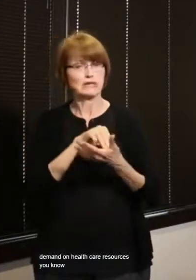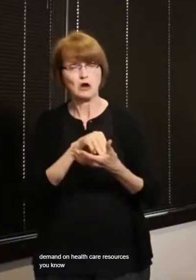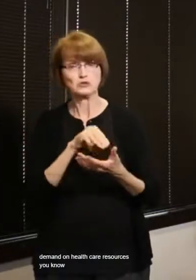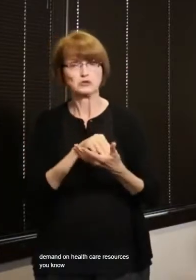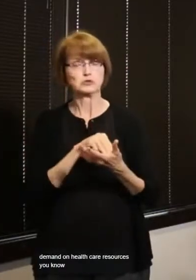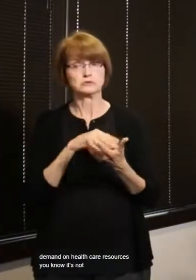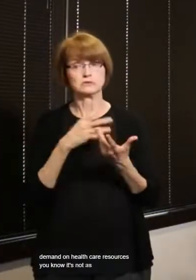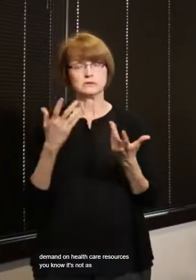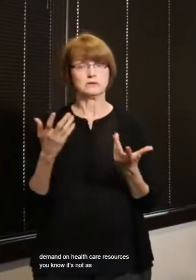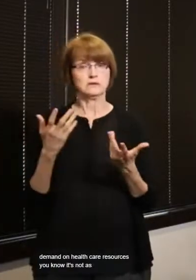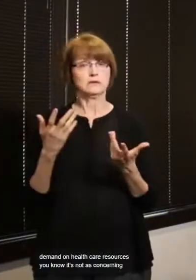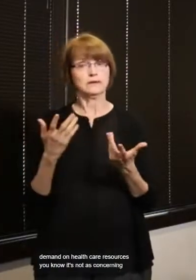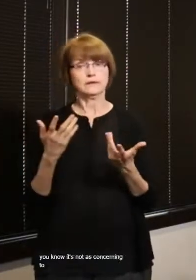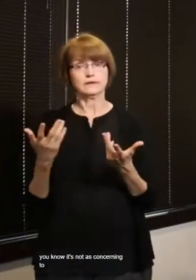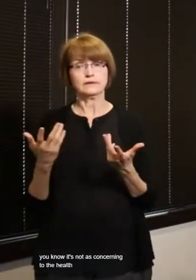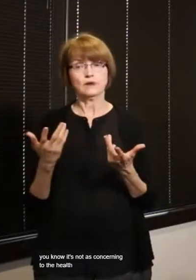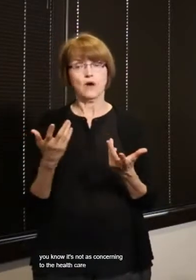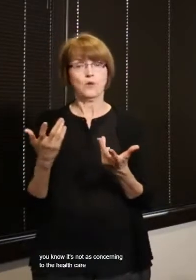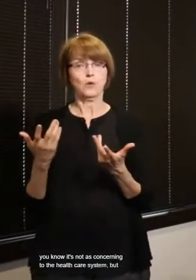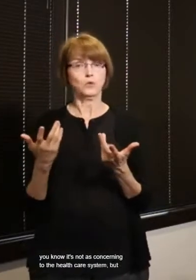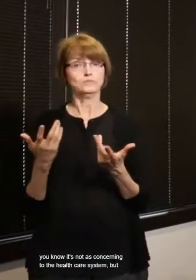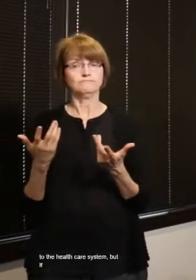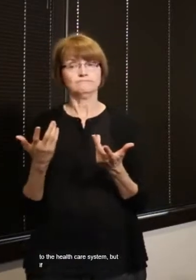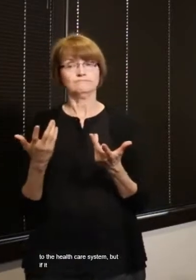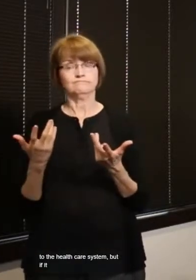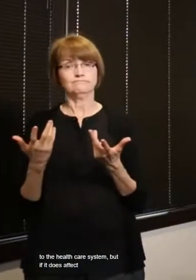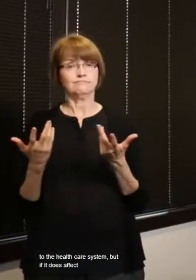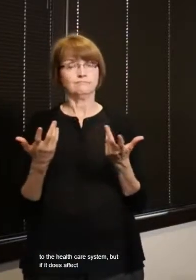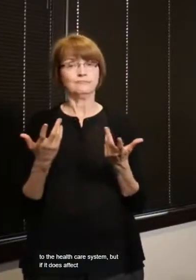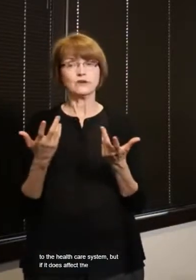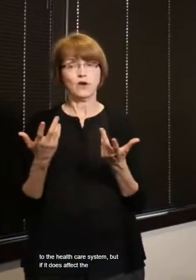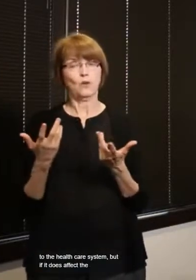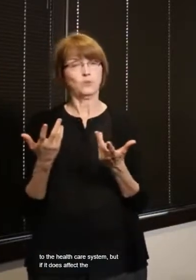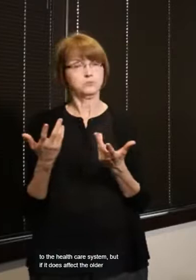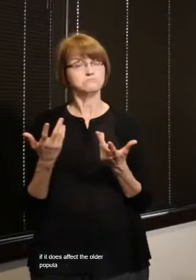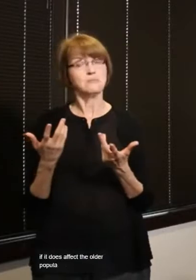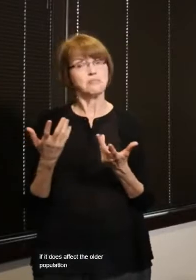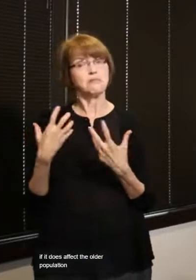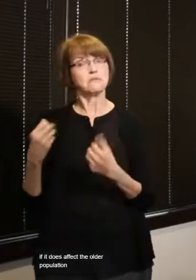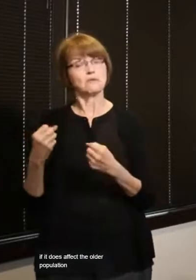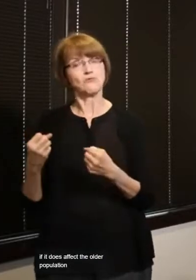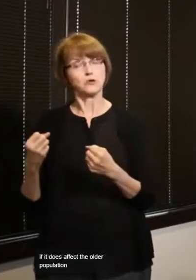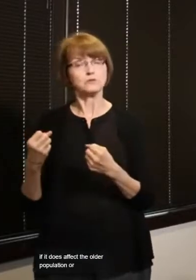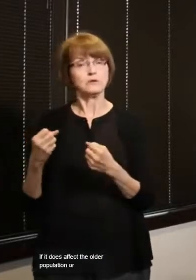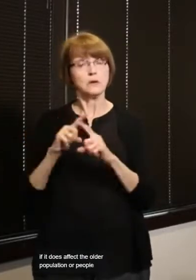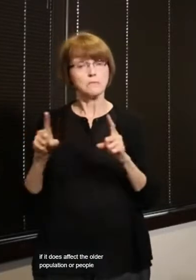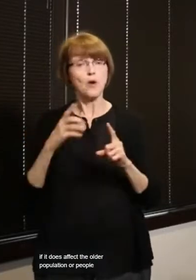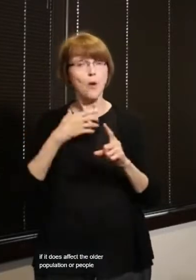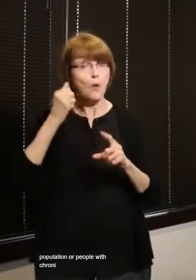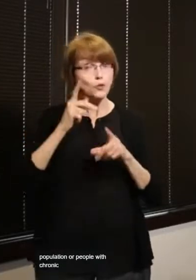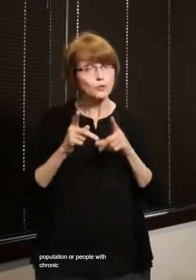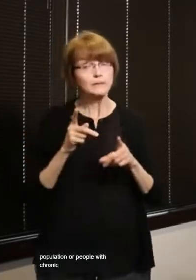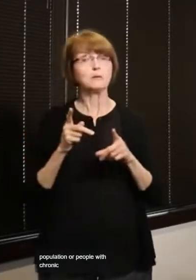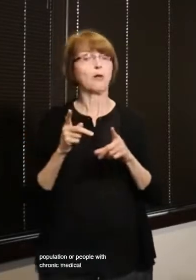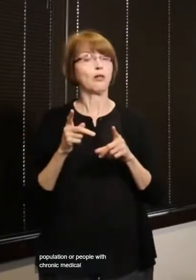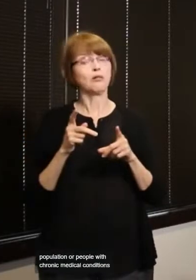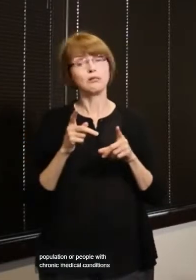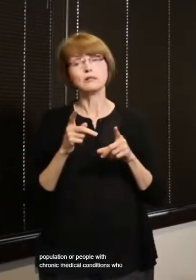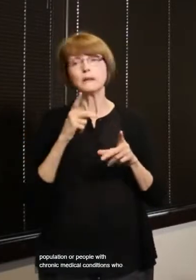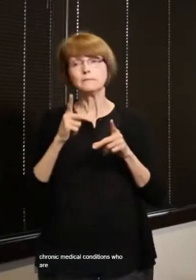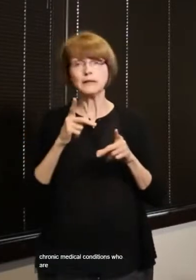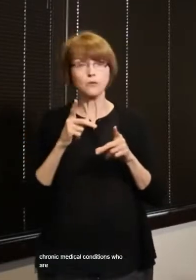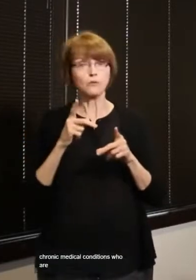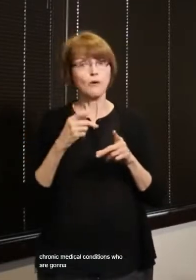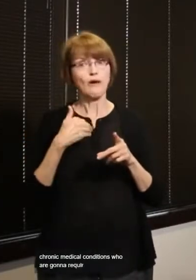it's not as concerning to the healthcare system. But if it does affect the older population or people with chronic medical conditions who are